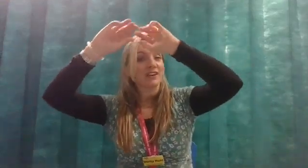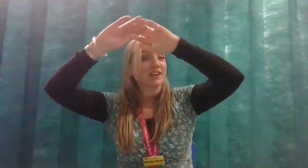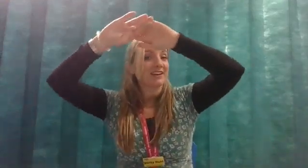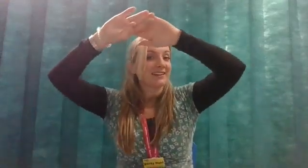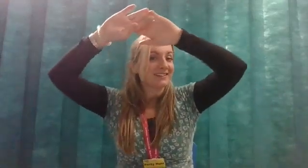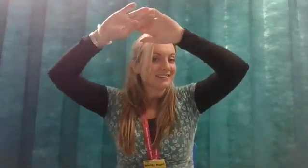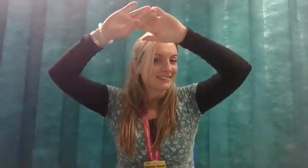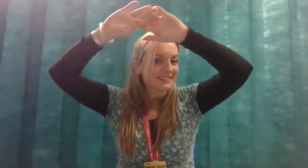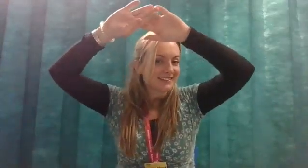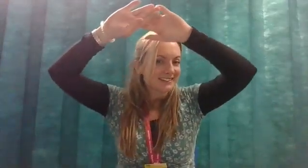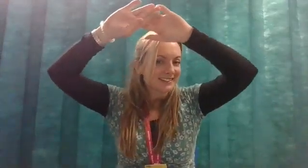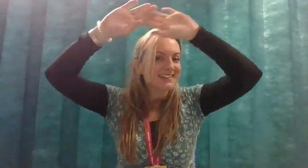the